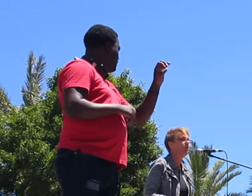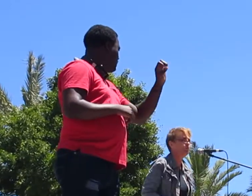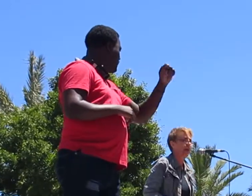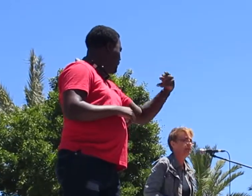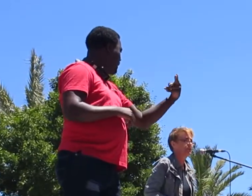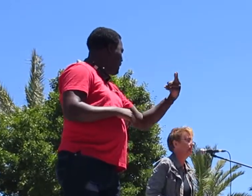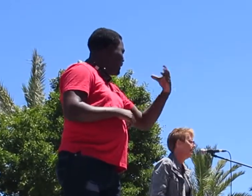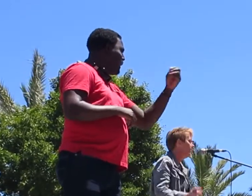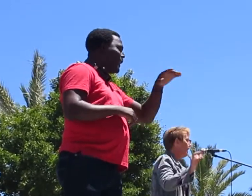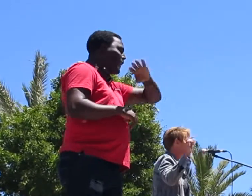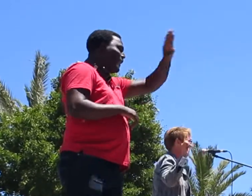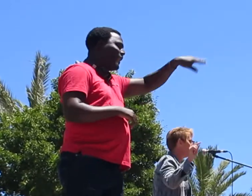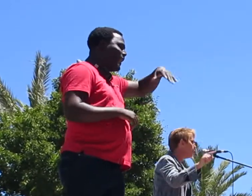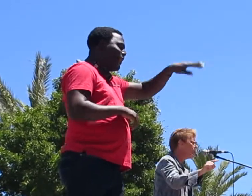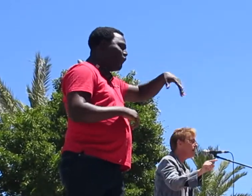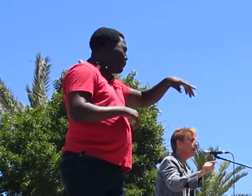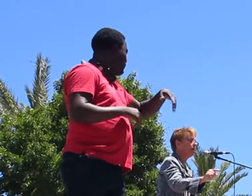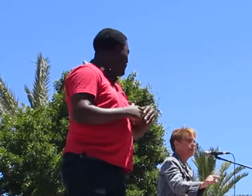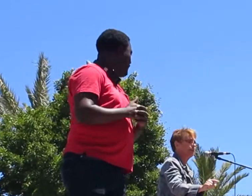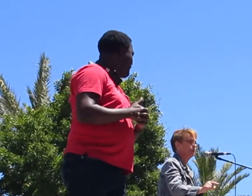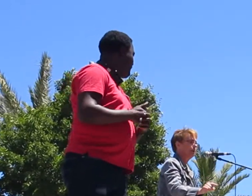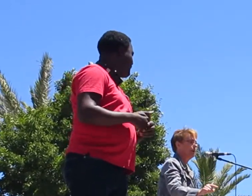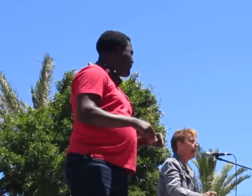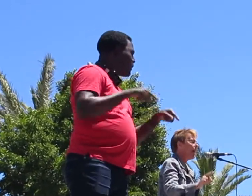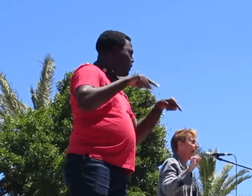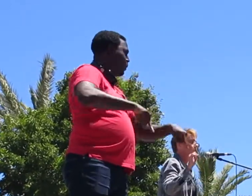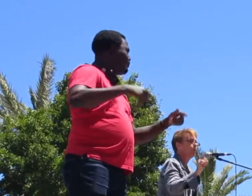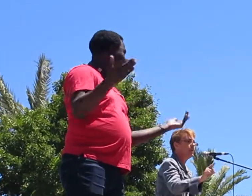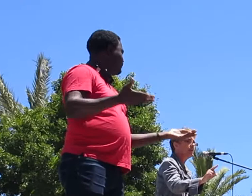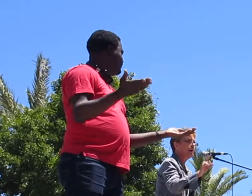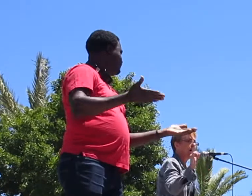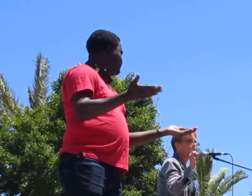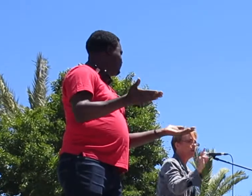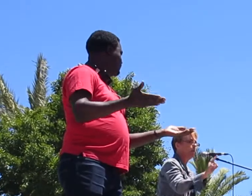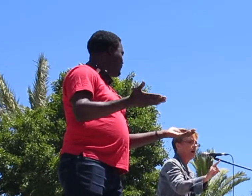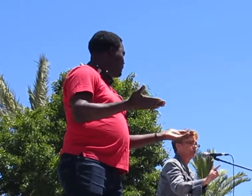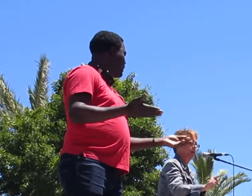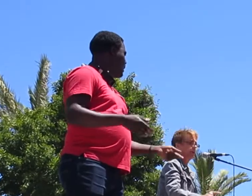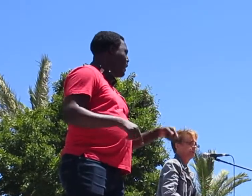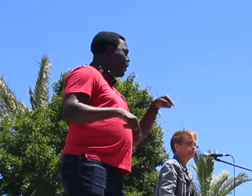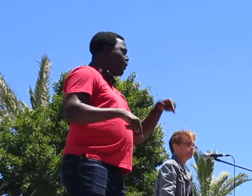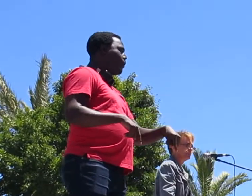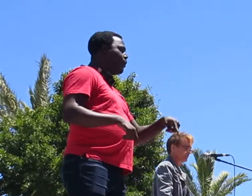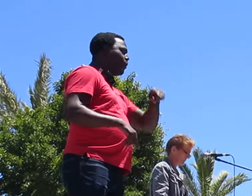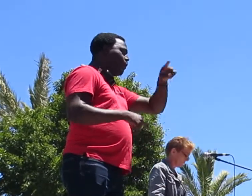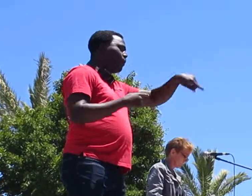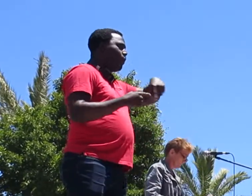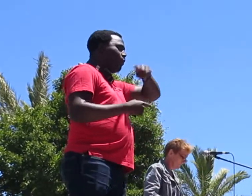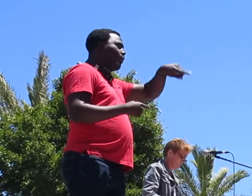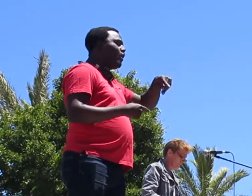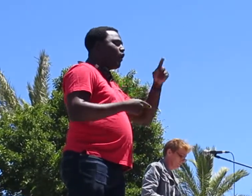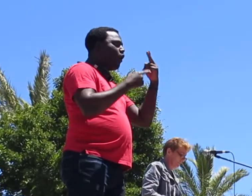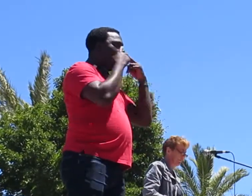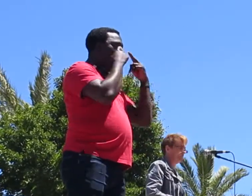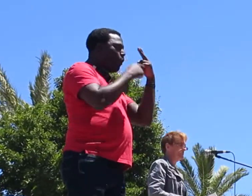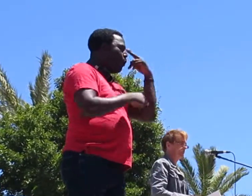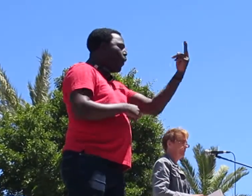and all the rest, that we are here and we are watching.